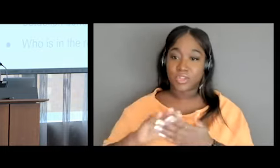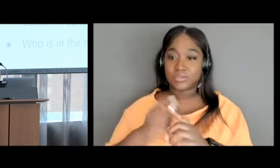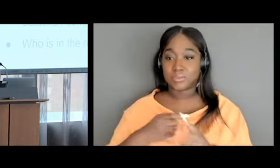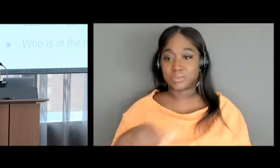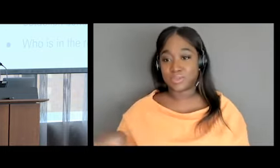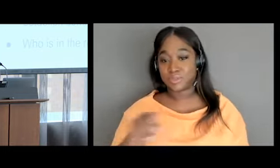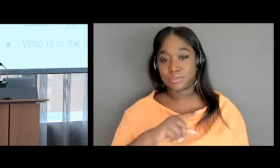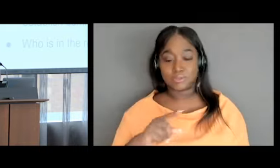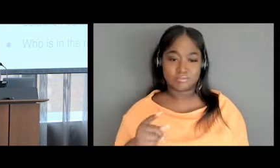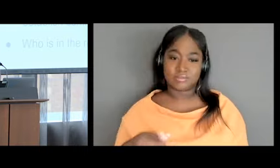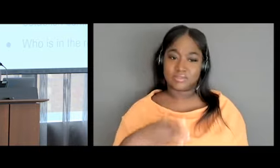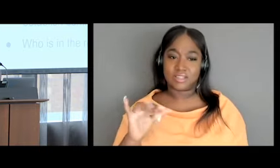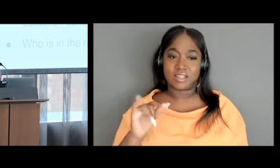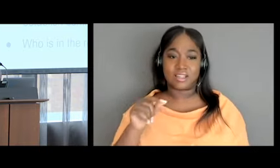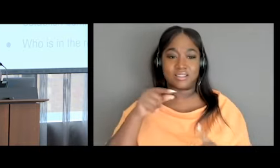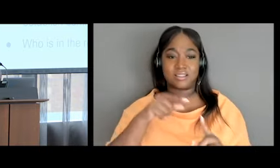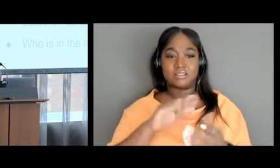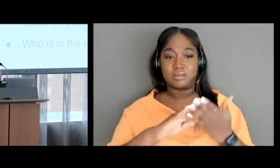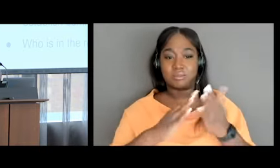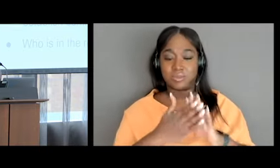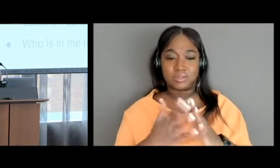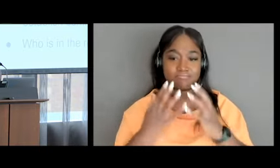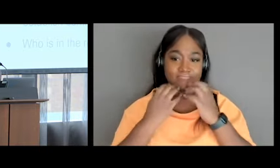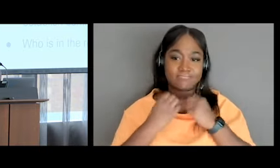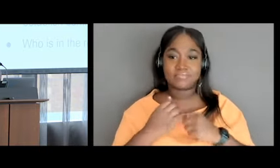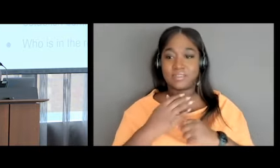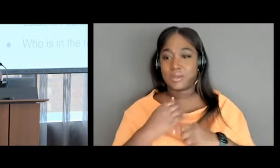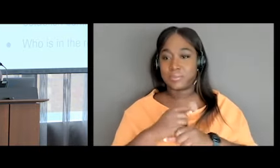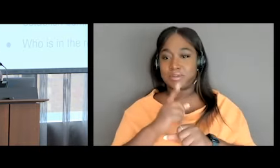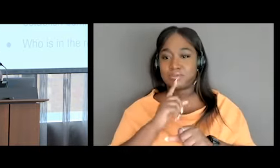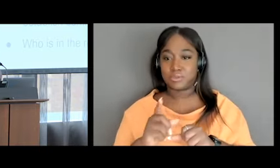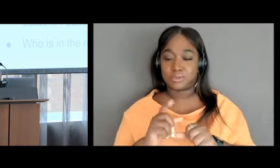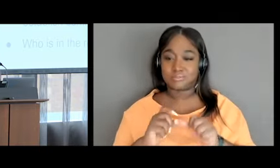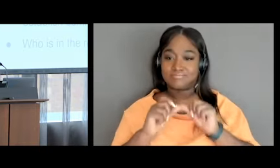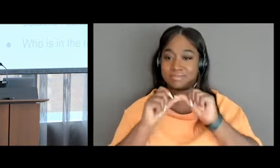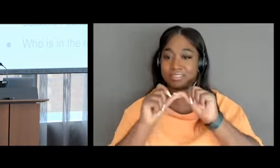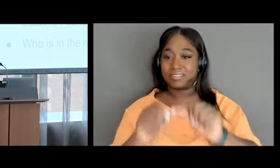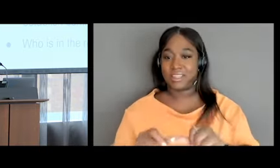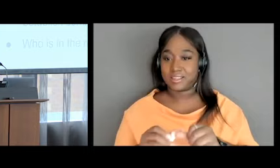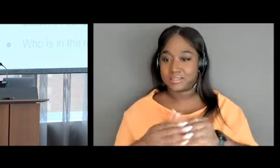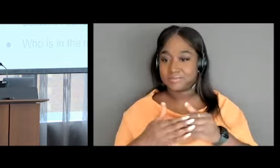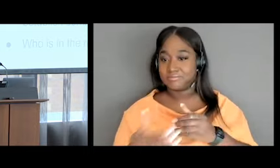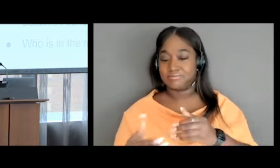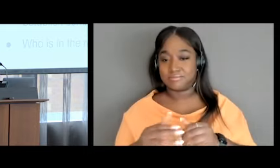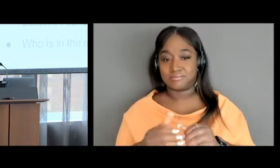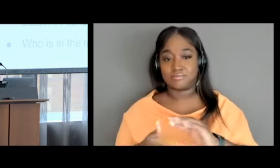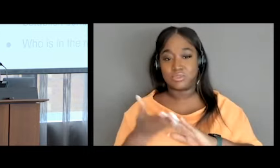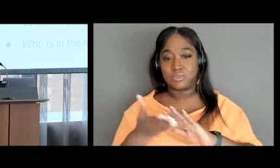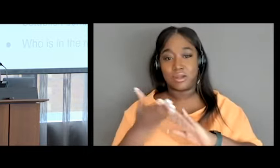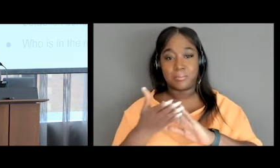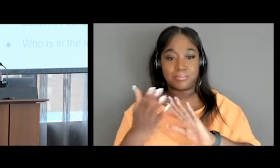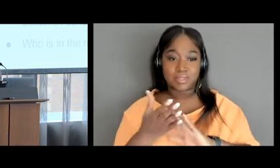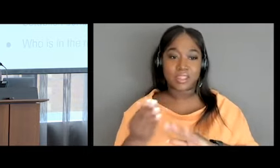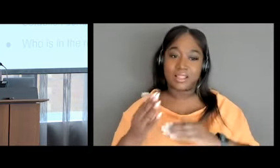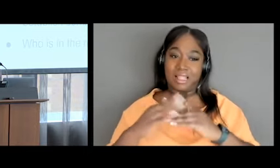it sustains. I think for a lot of us, at least from what we've heard from a lot of planners in our